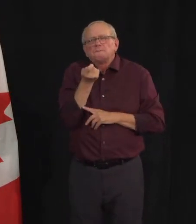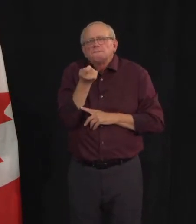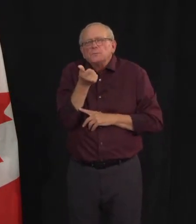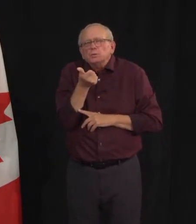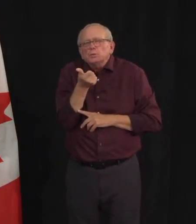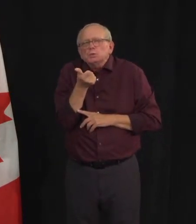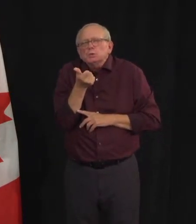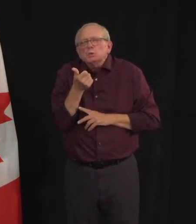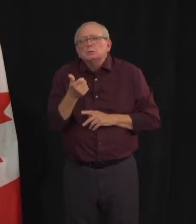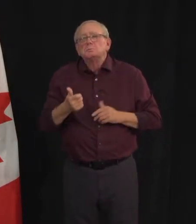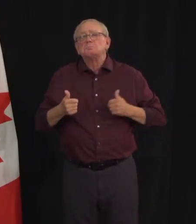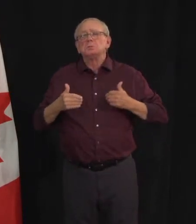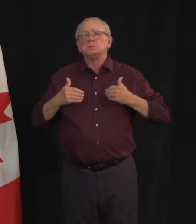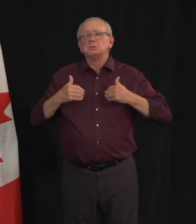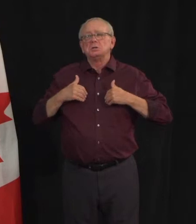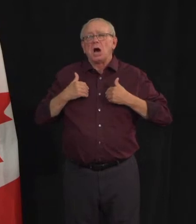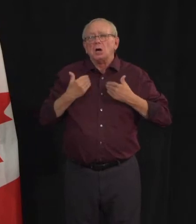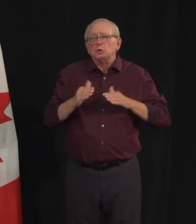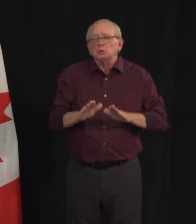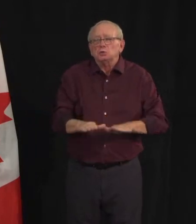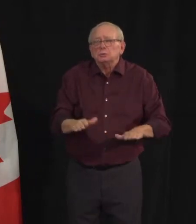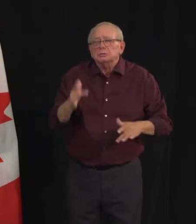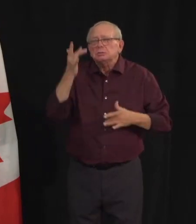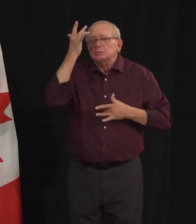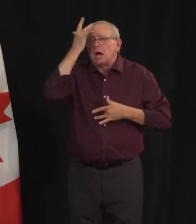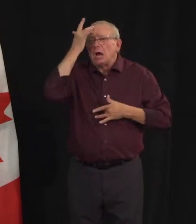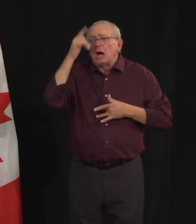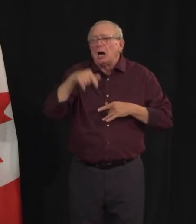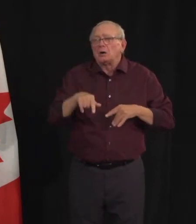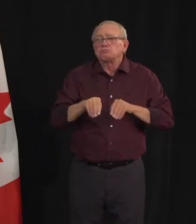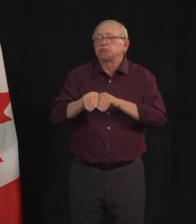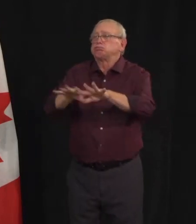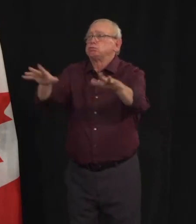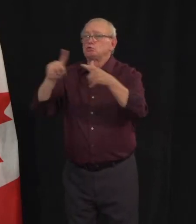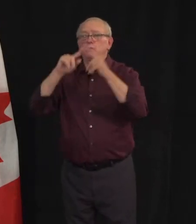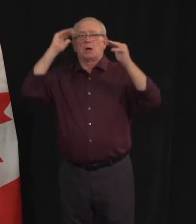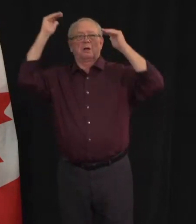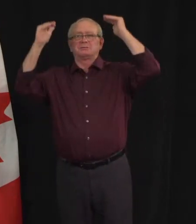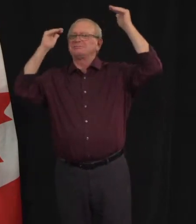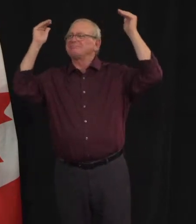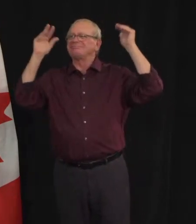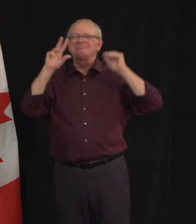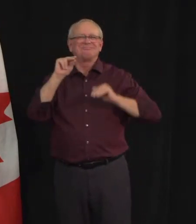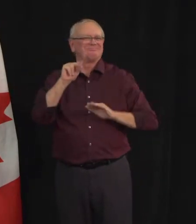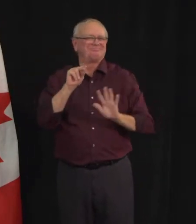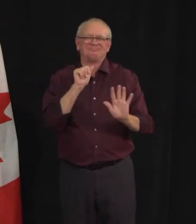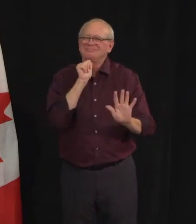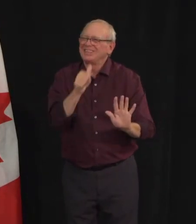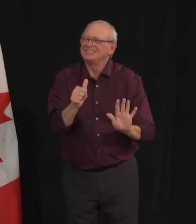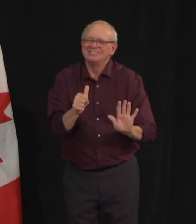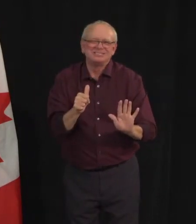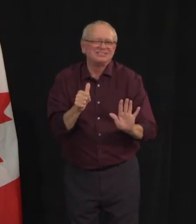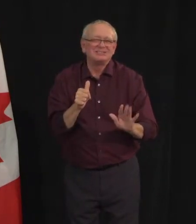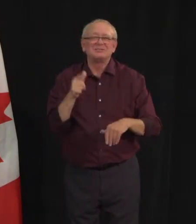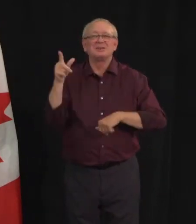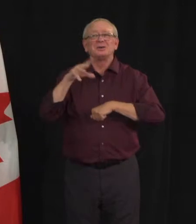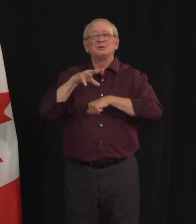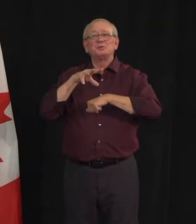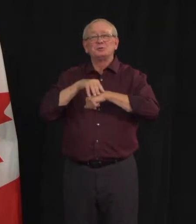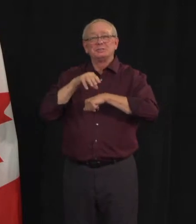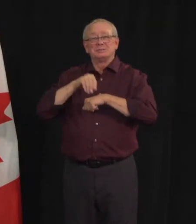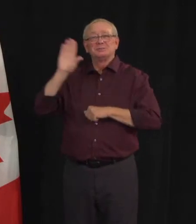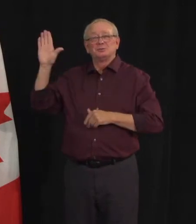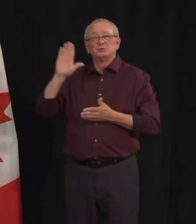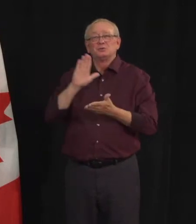drive community transmission. This was equally true in places like Sweden, where elementary schools never closed, and